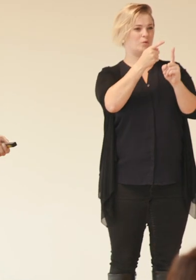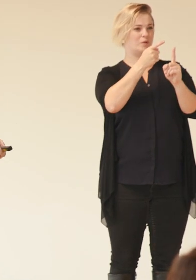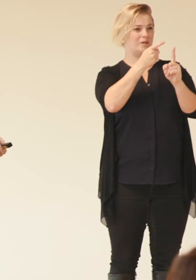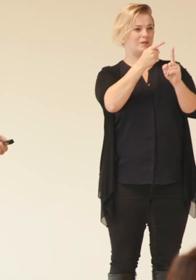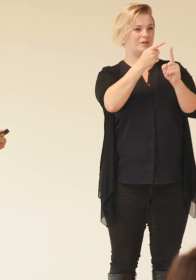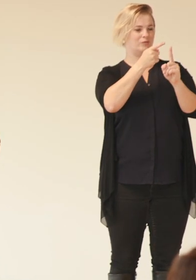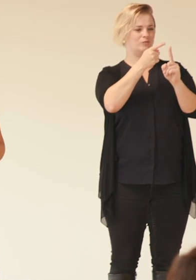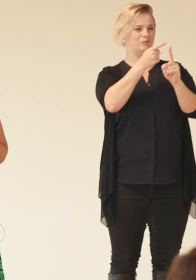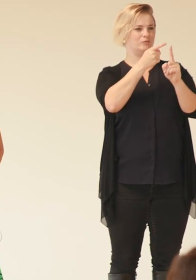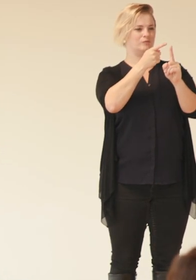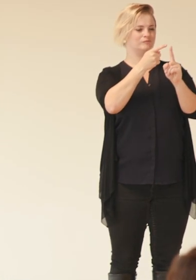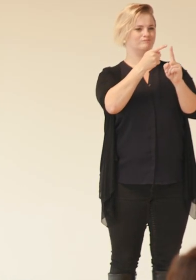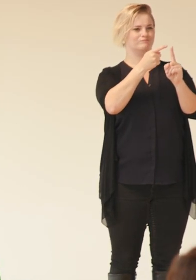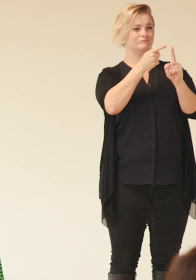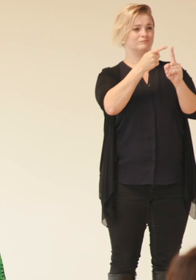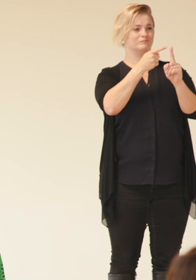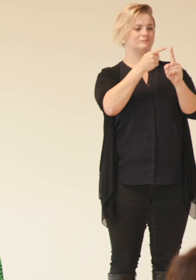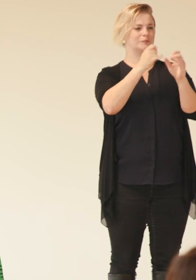111 interviews. And